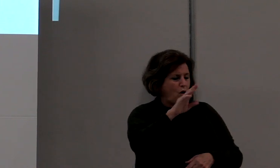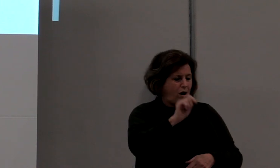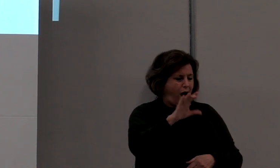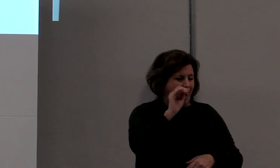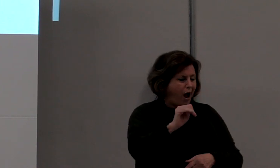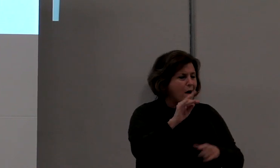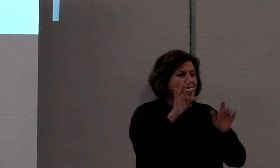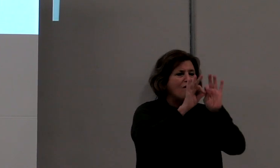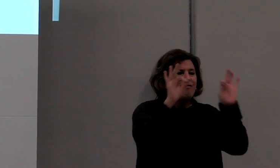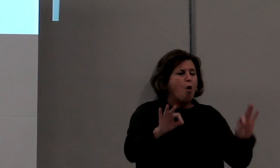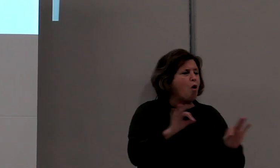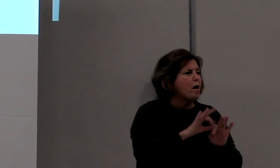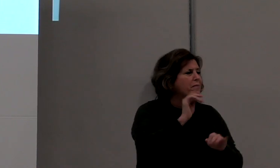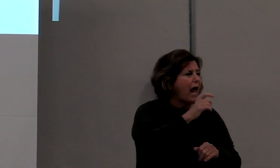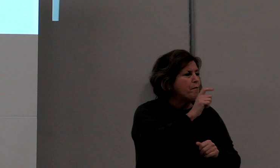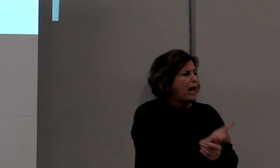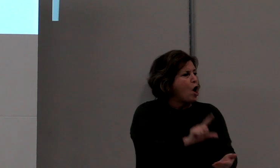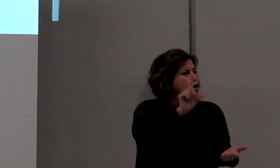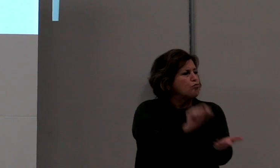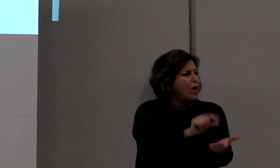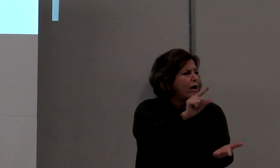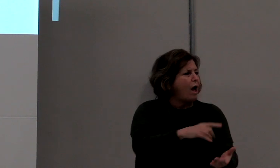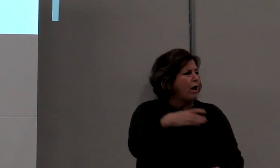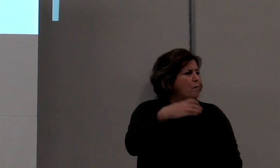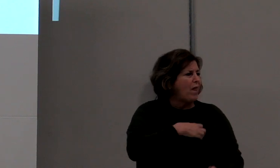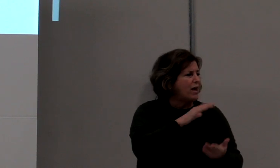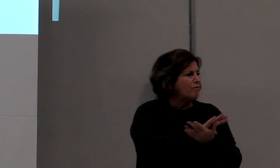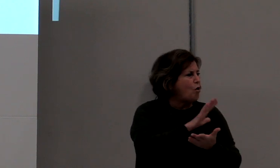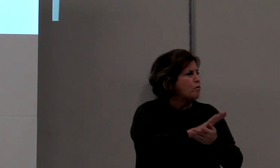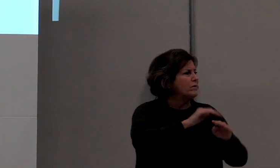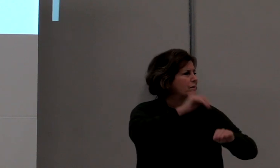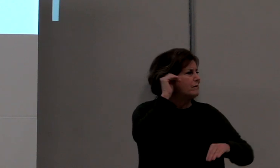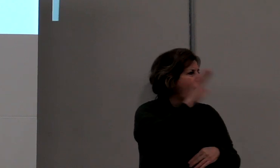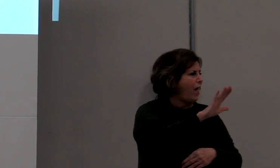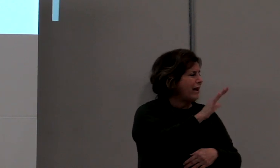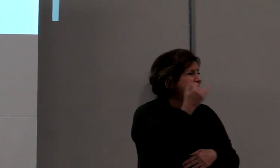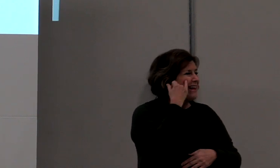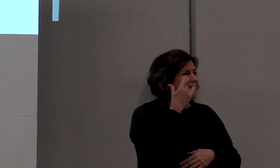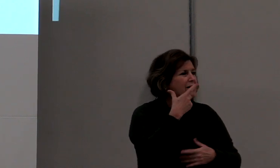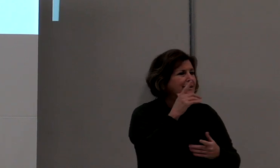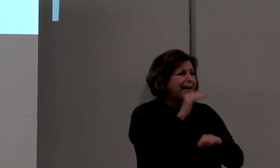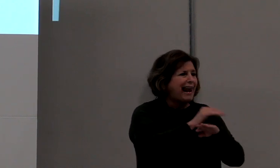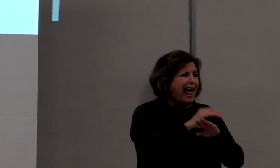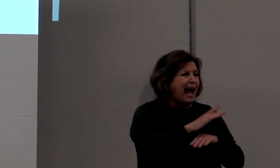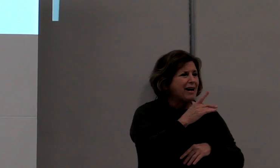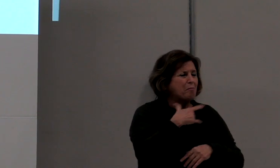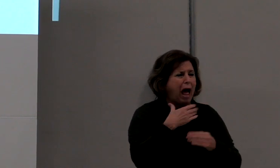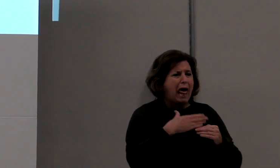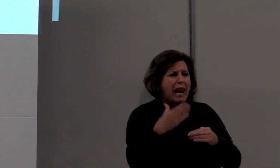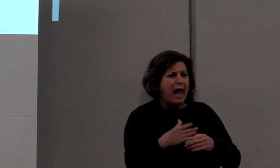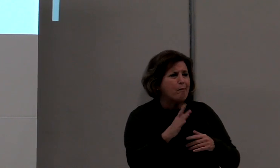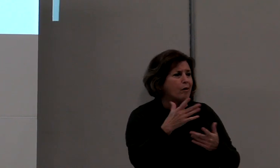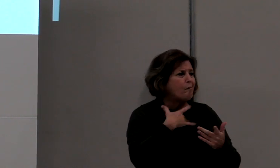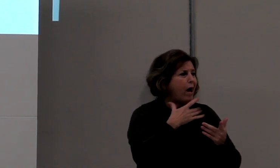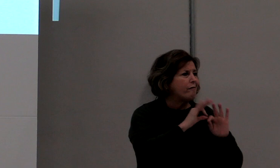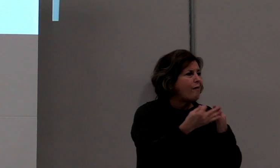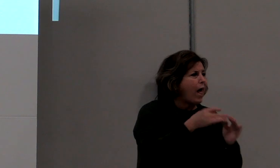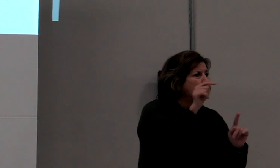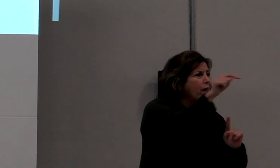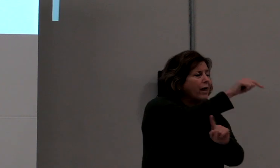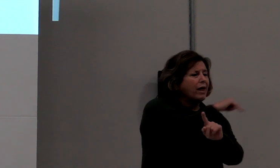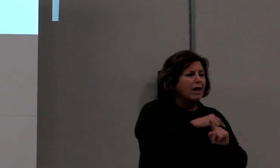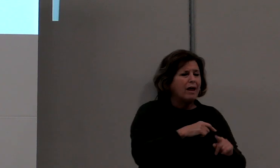our forms tab, and you can print out a complaint form. You can mail it in. If you go home and you're talking to your neighbor or your relatives,